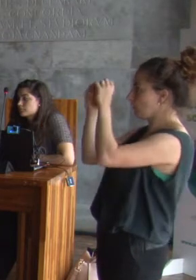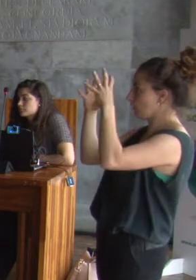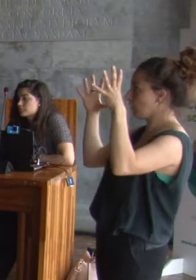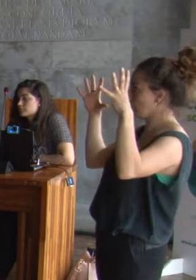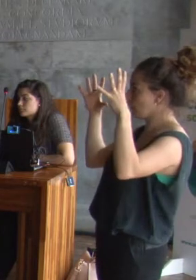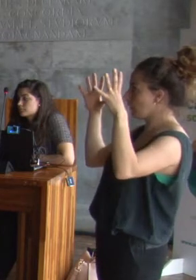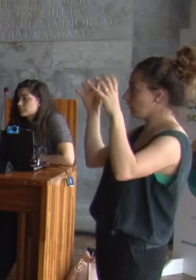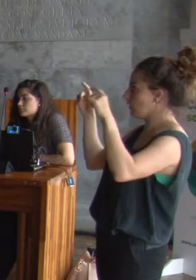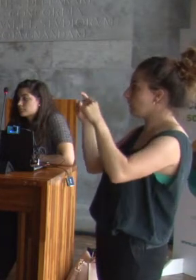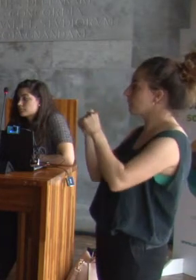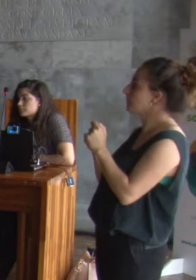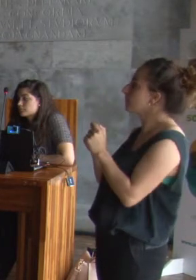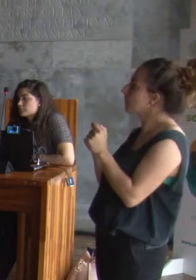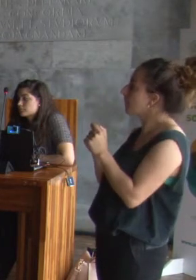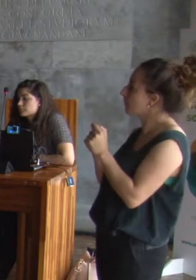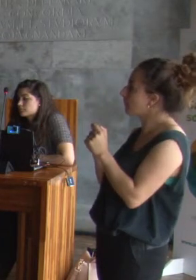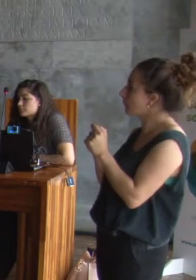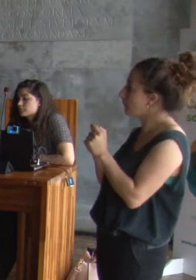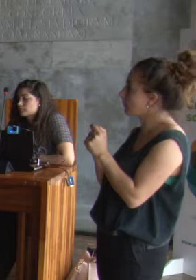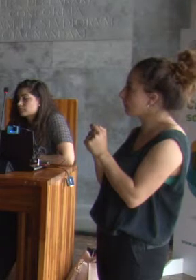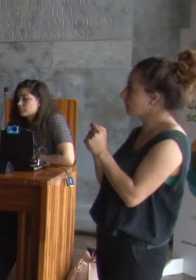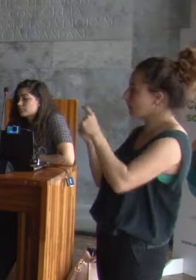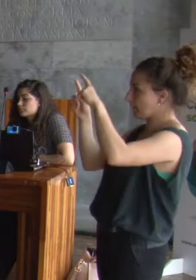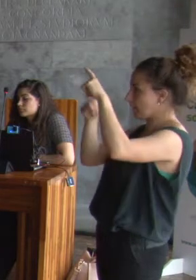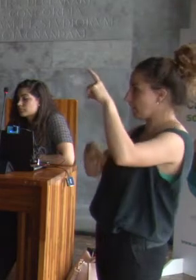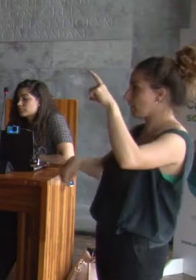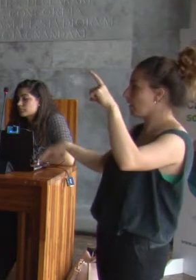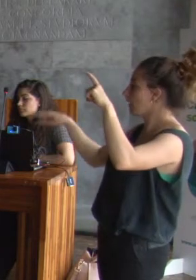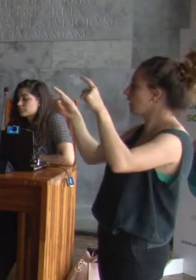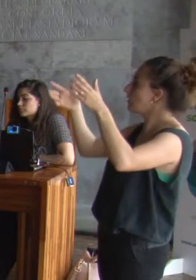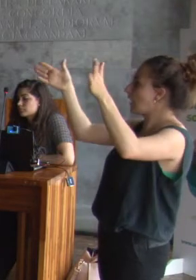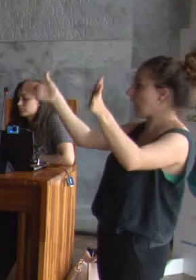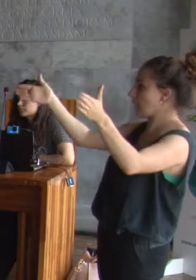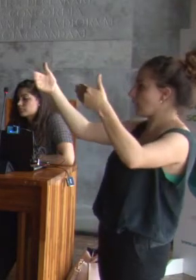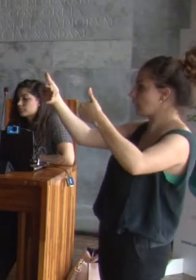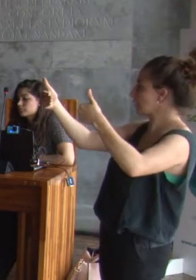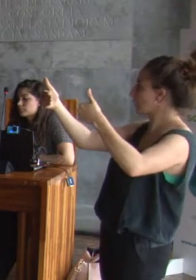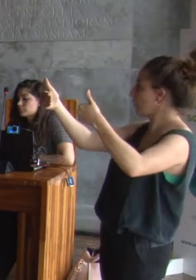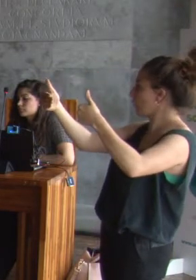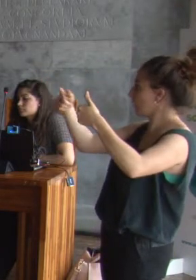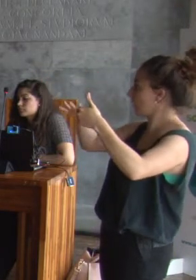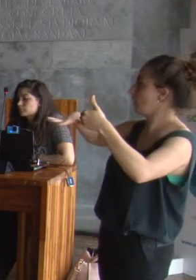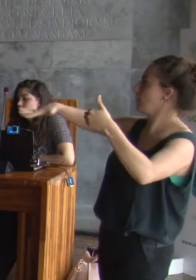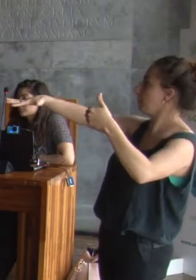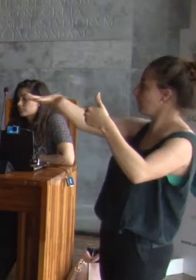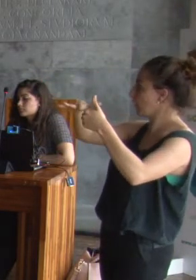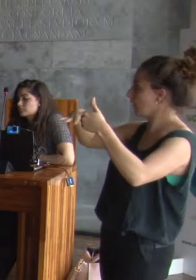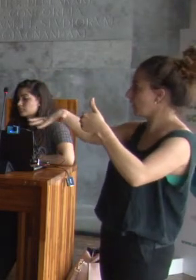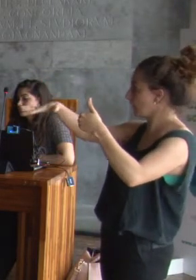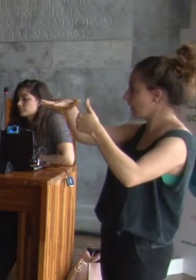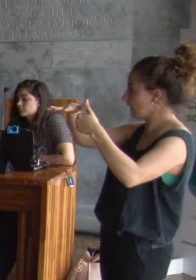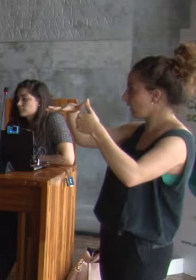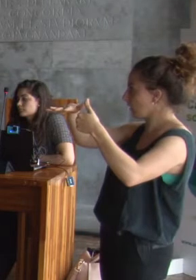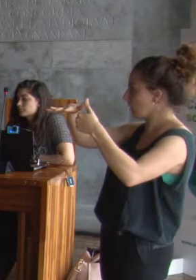that the circle is linked to another box that says environment, environmental factors. And